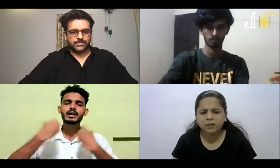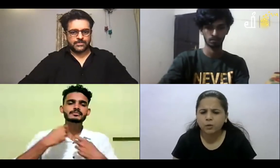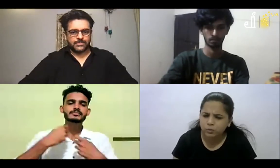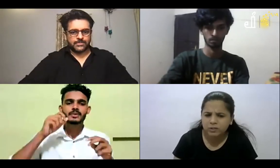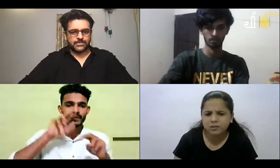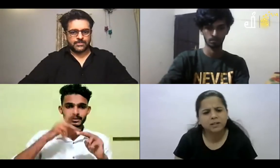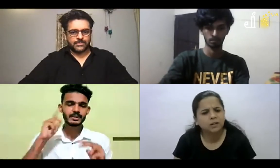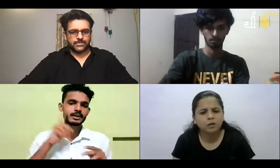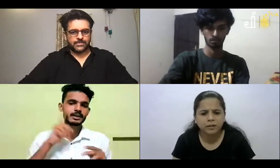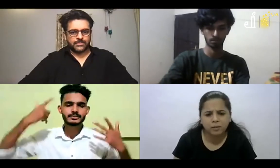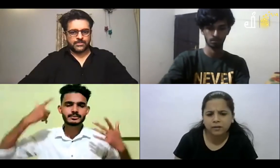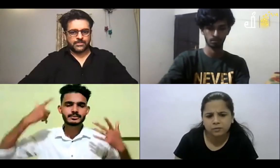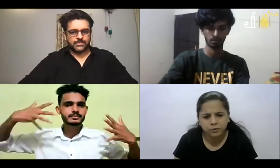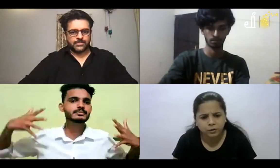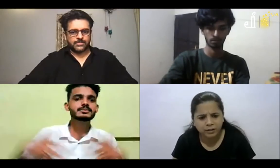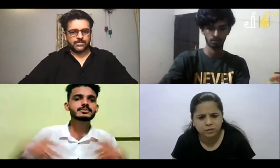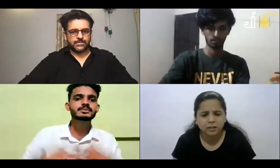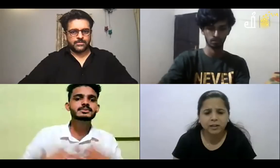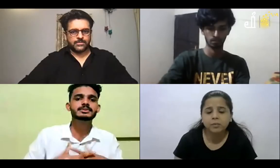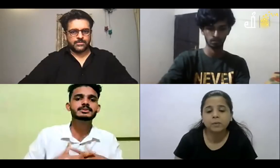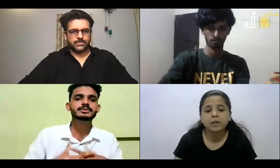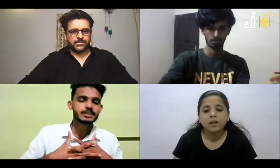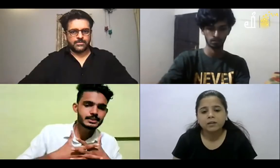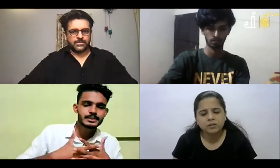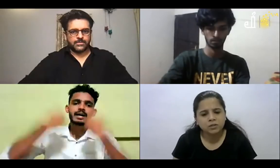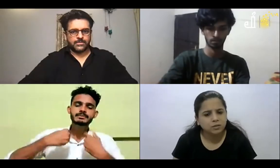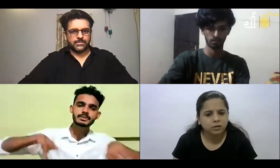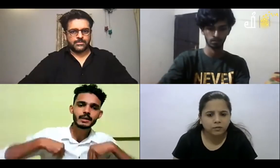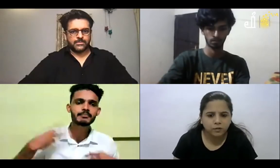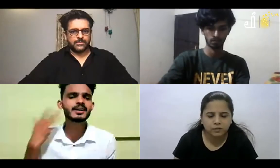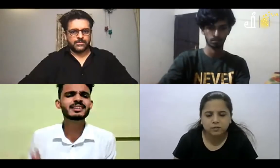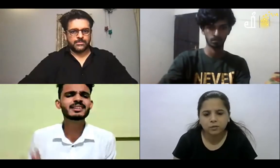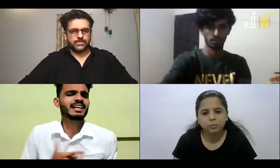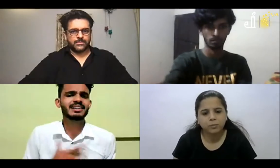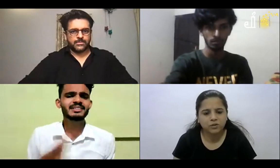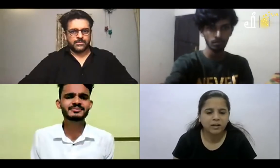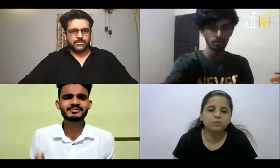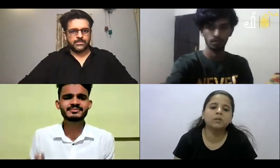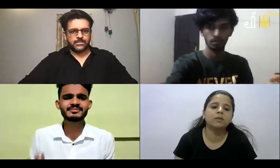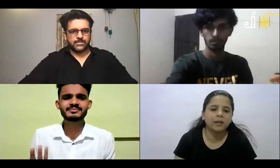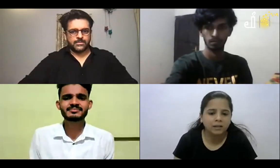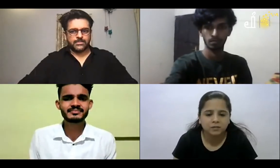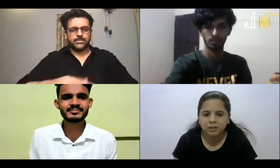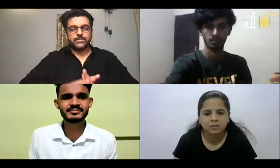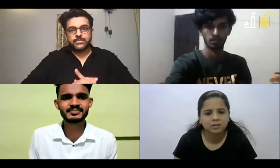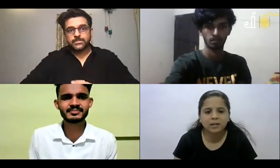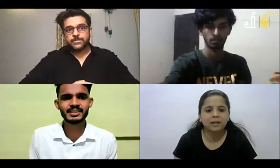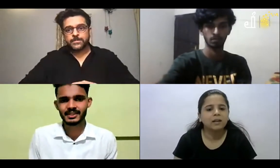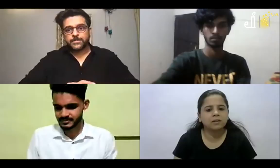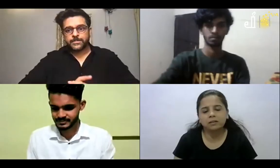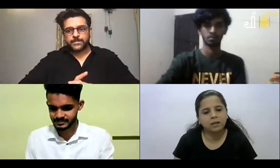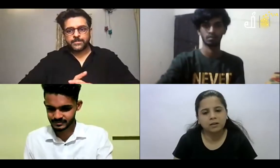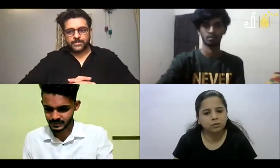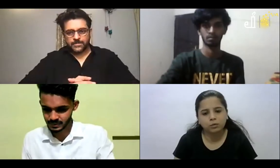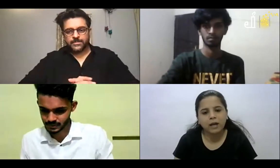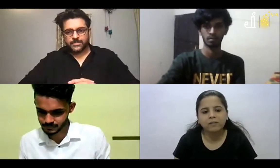would say, no, just get the cochlear implant done for your deaf child. And deaf people, they just got confused and so pressurized with their relatives. They're just like